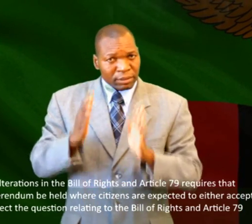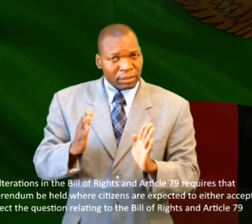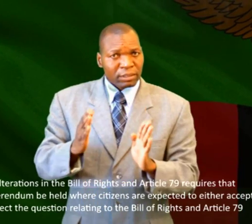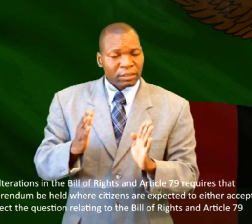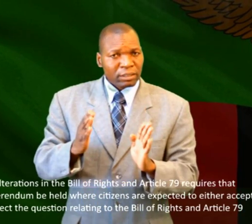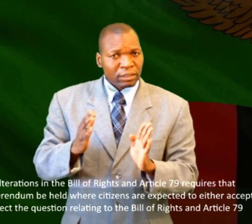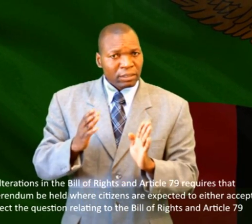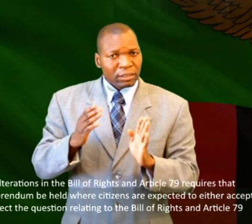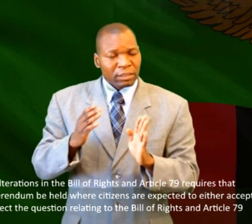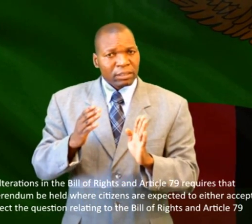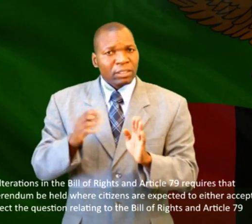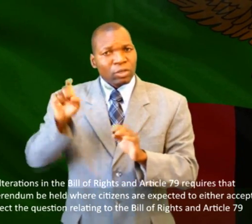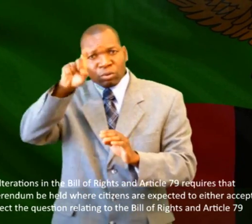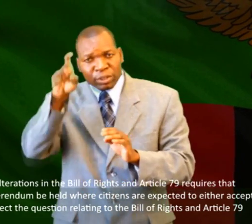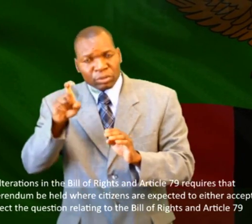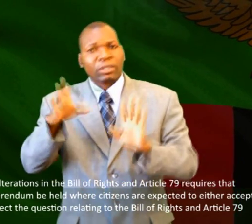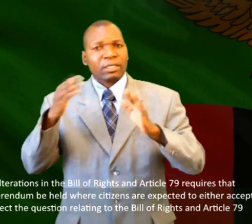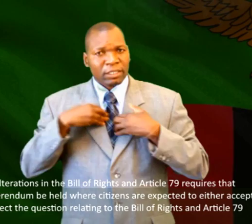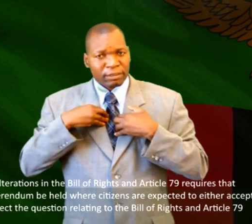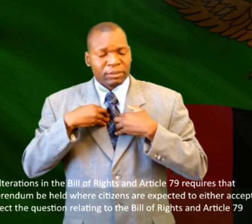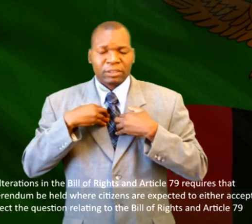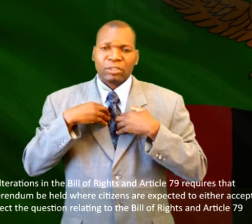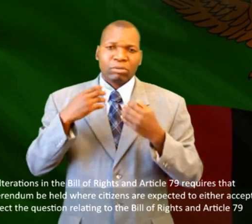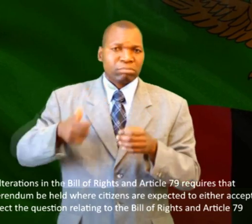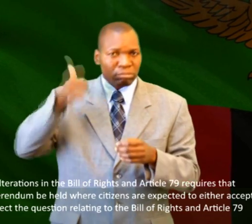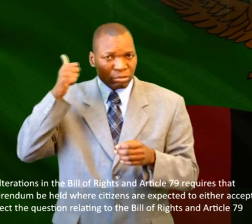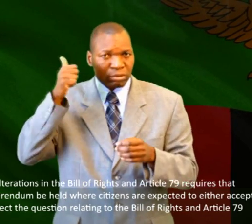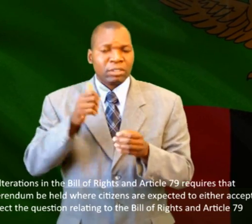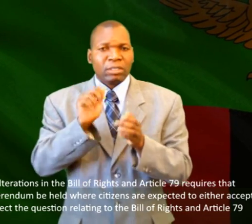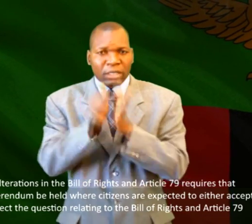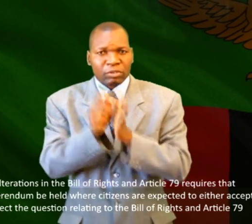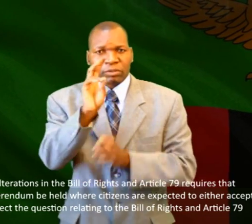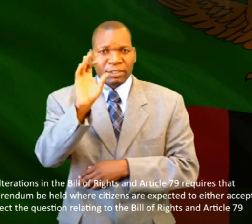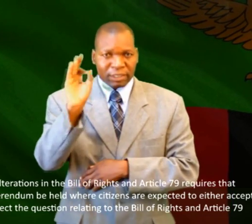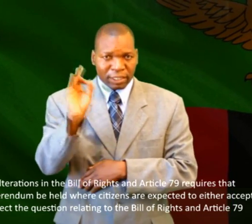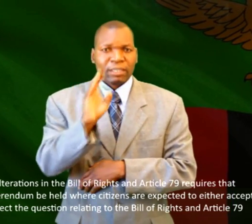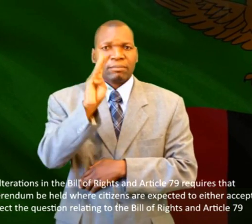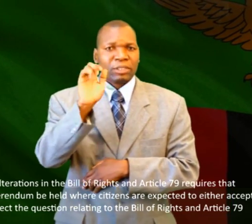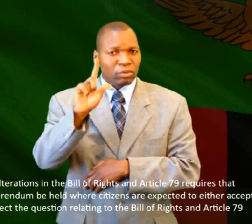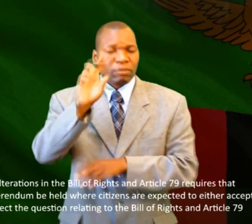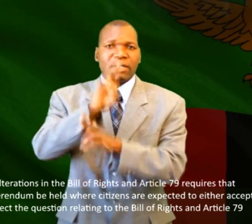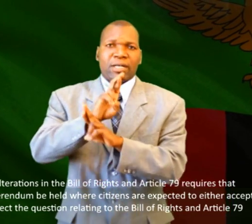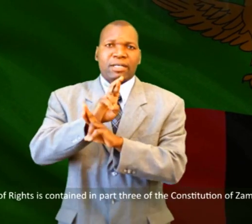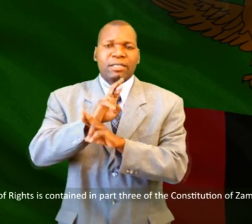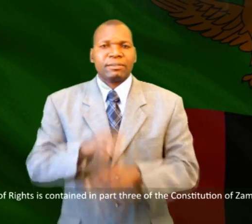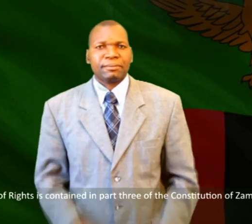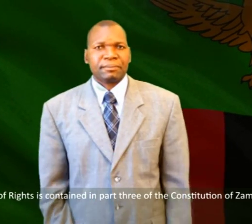accept or reject the question relating to the Bill of Rights in Article 79. The Bill of Rights